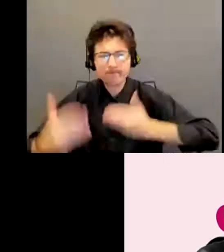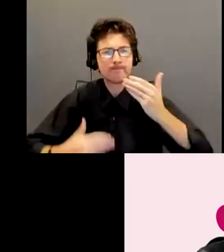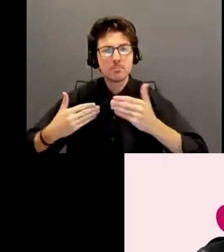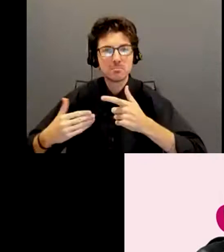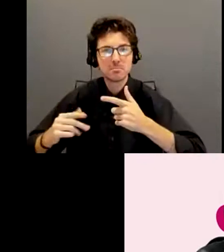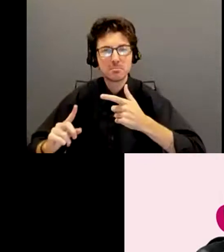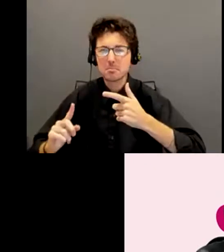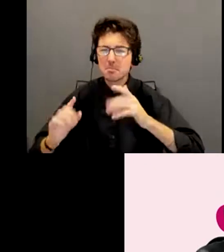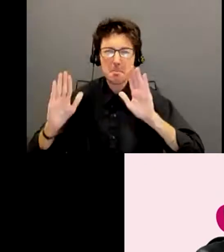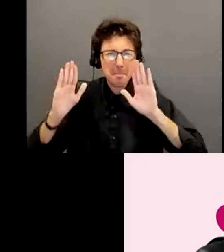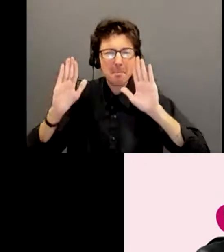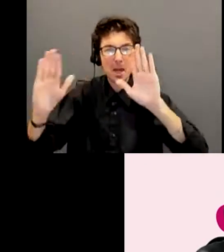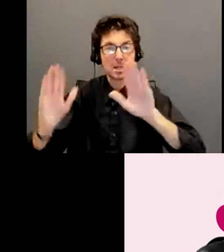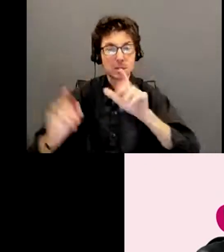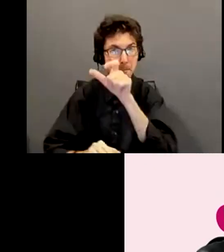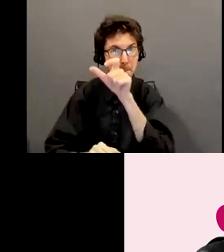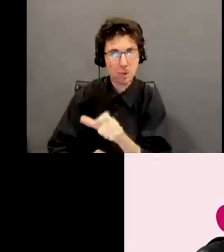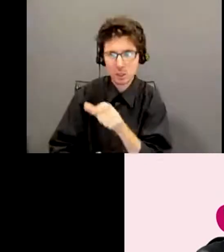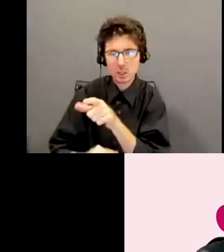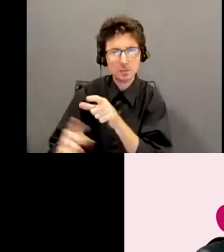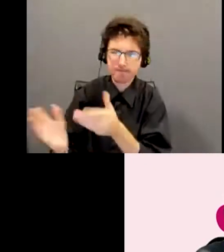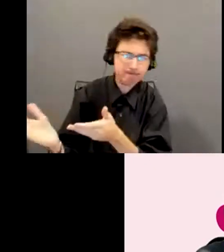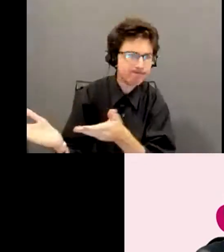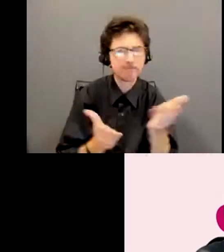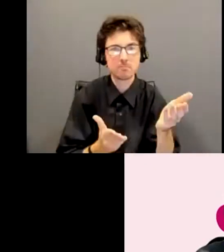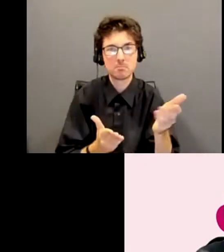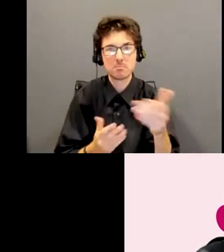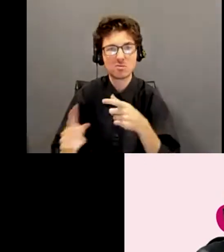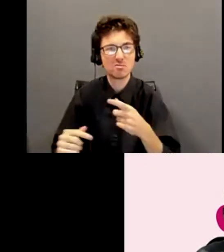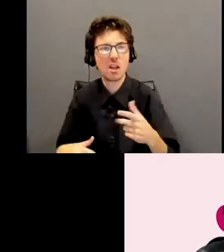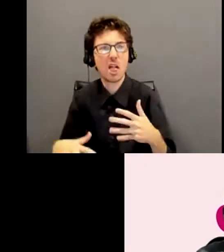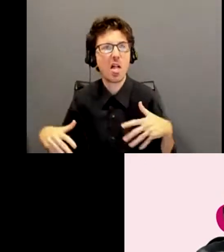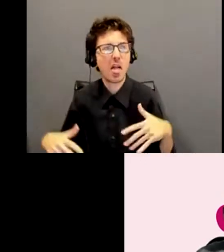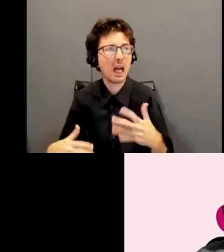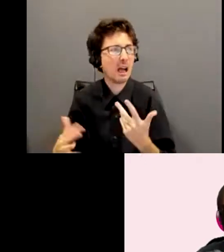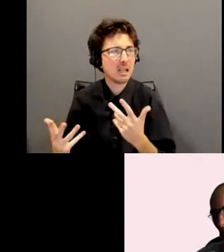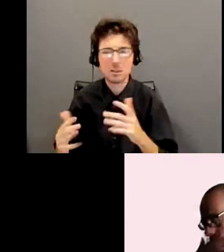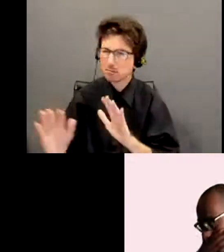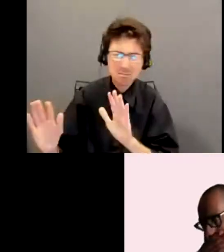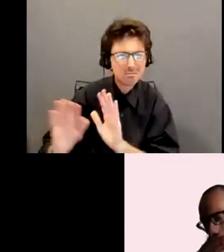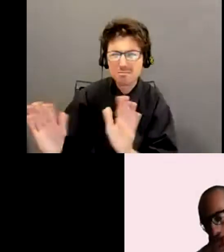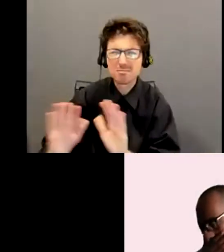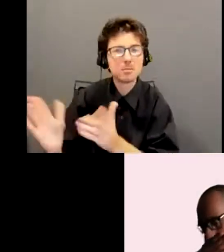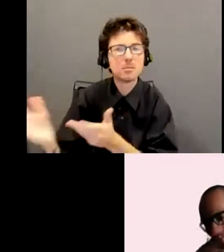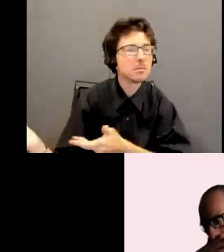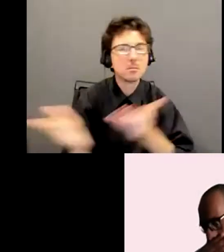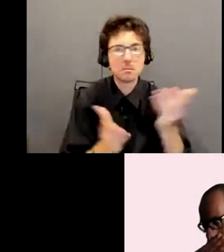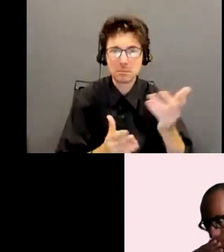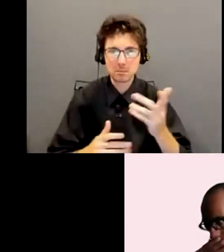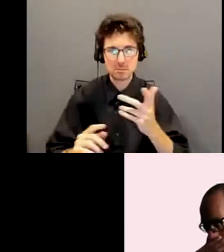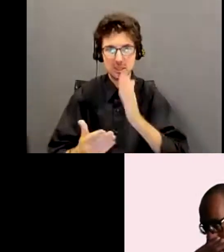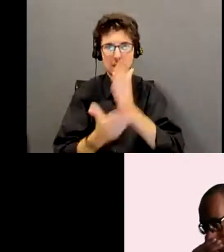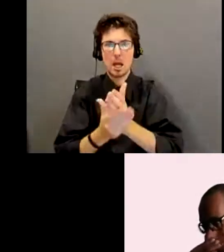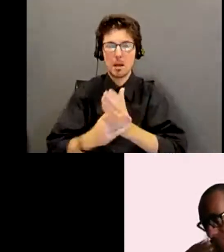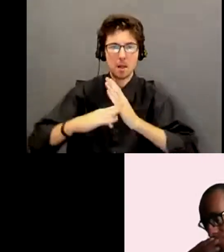We don't want the disability of any kind will stop any children from being whoever he can be in the